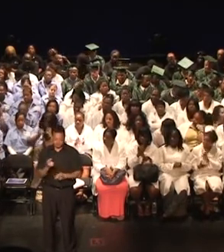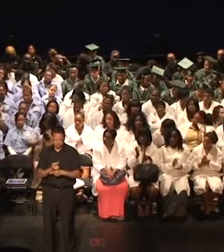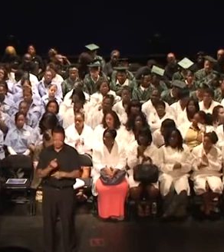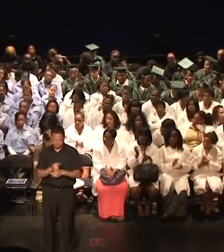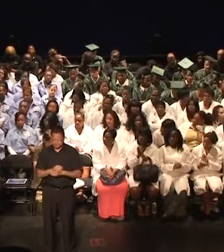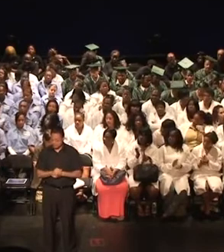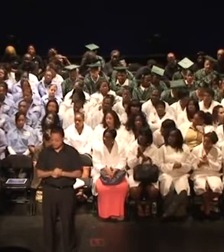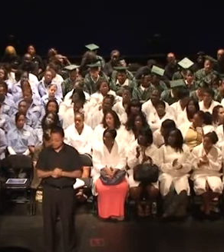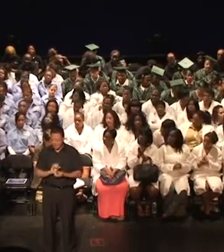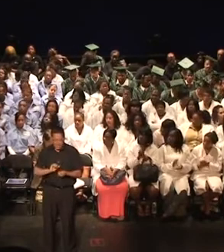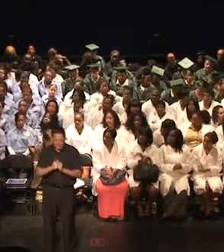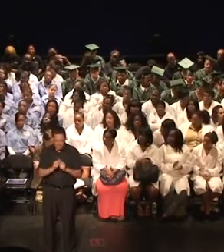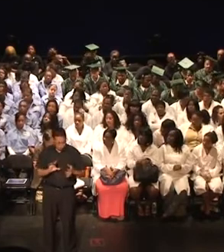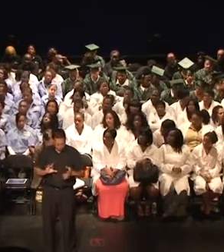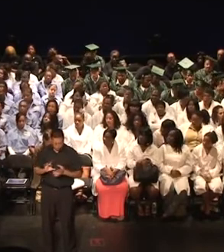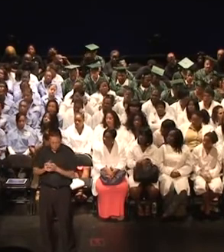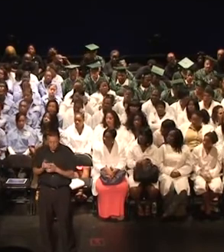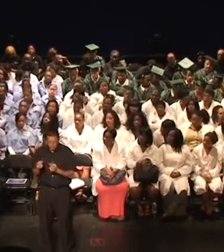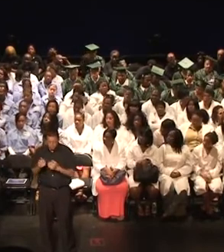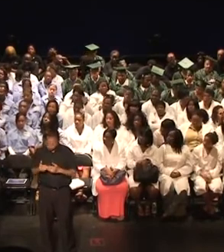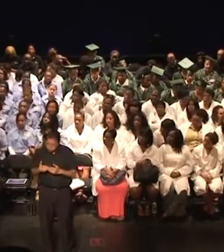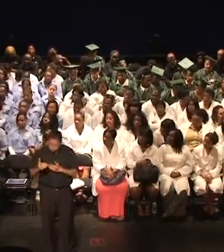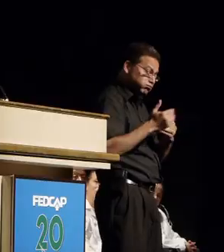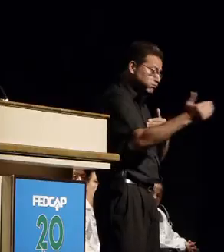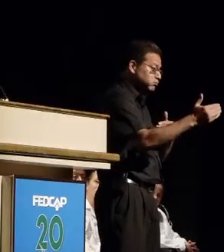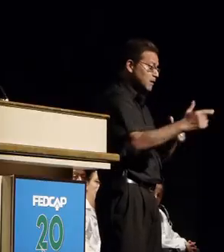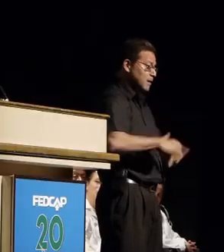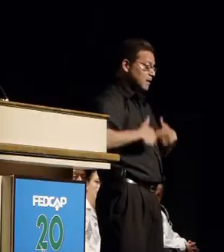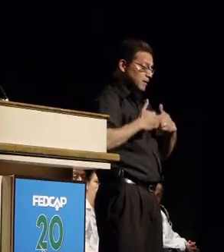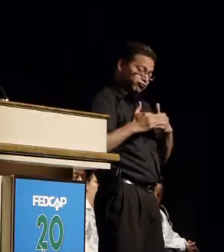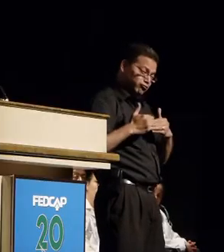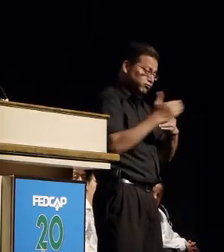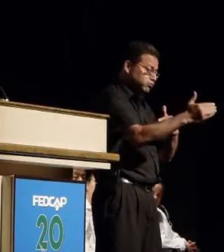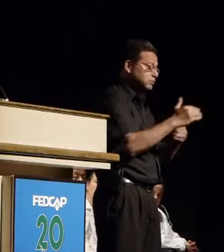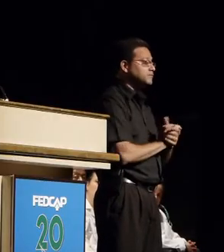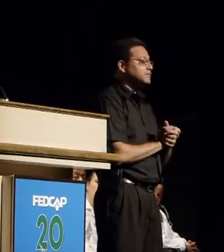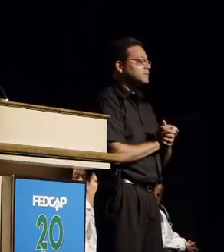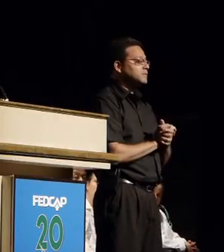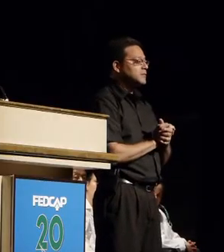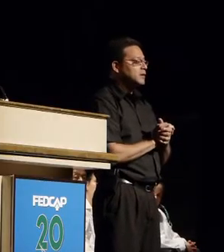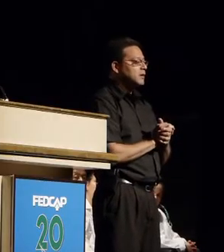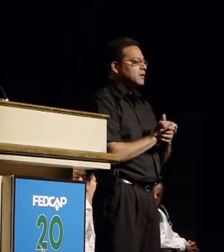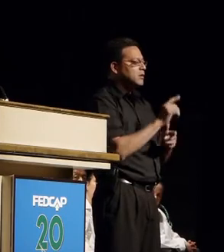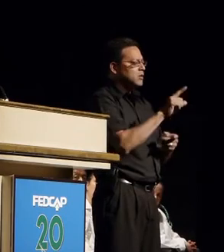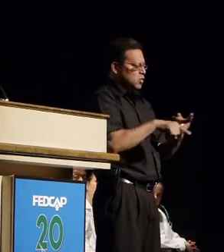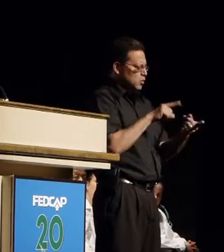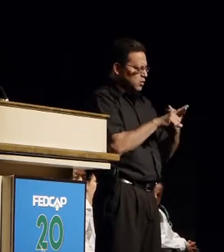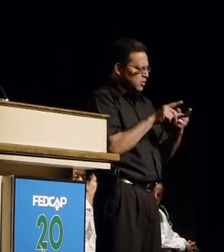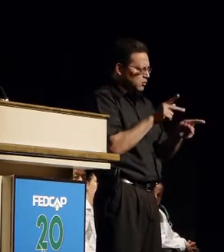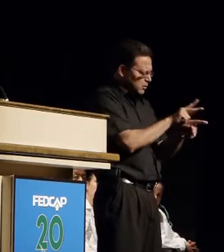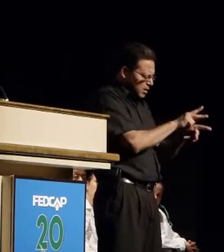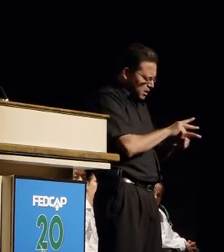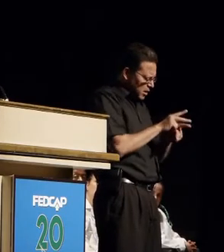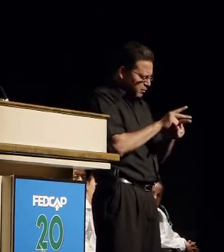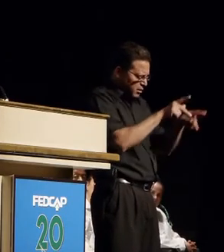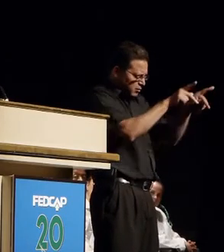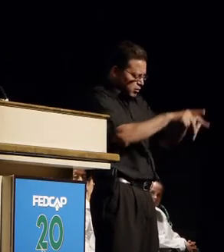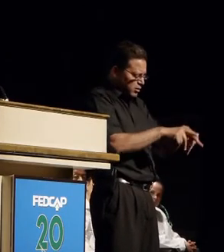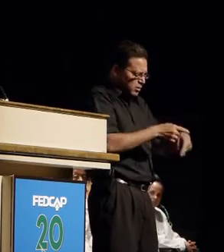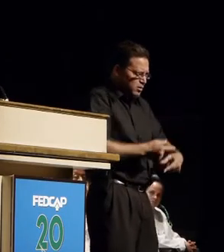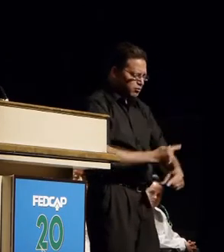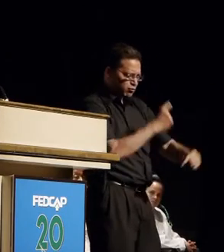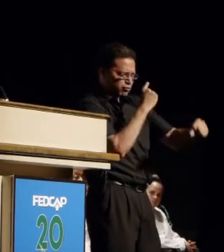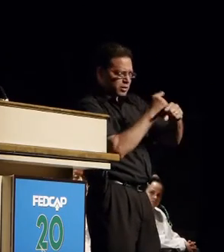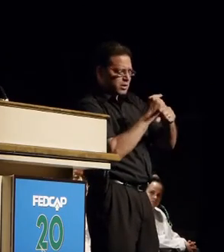how does that relate to what you're about to do so when you're caring for that person when you're protecting